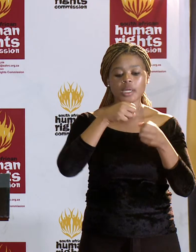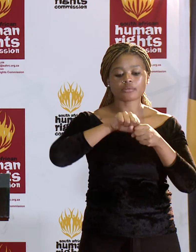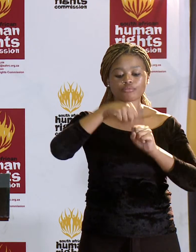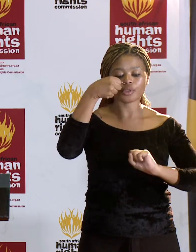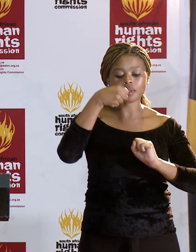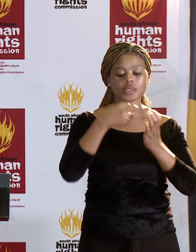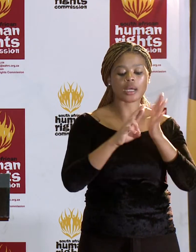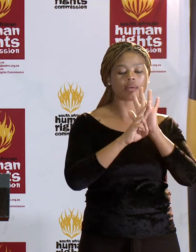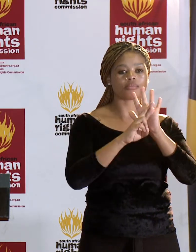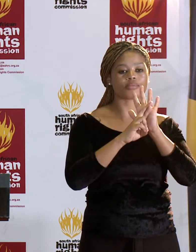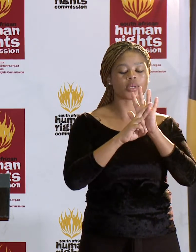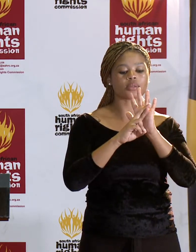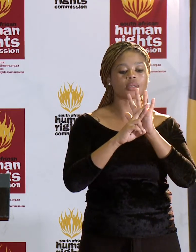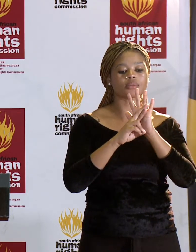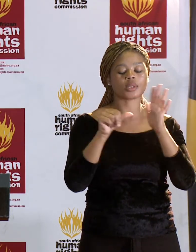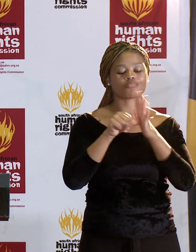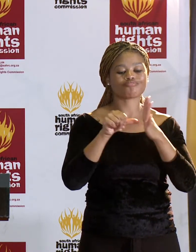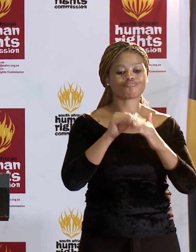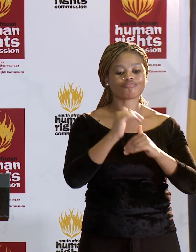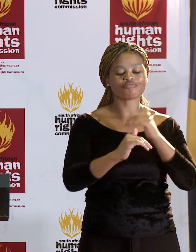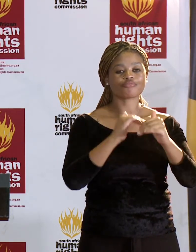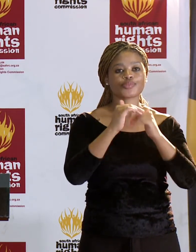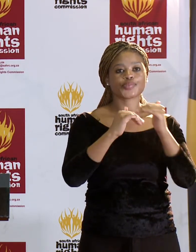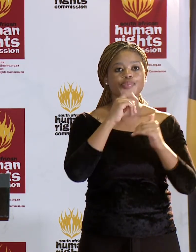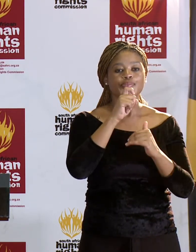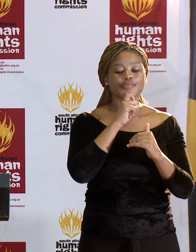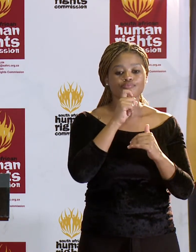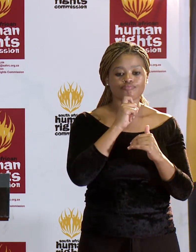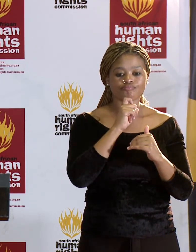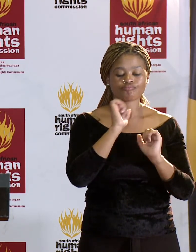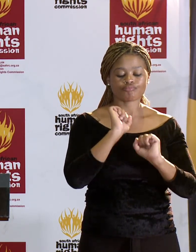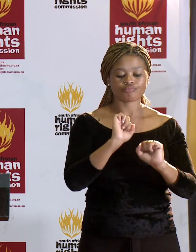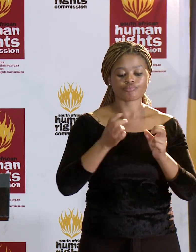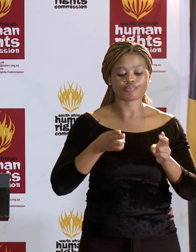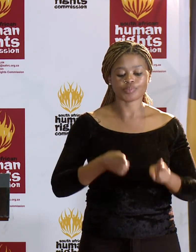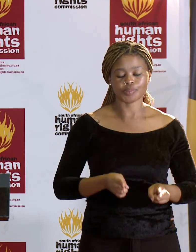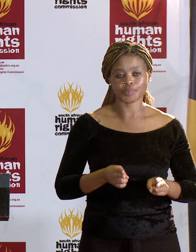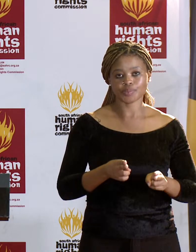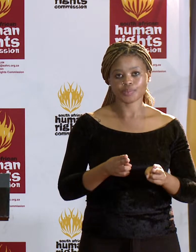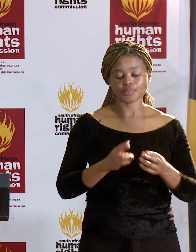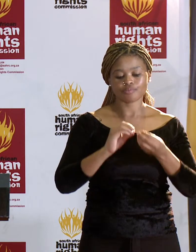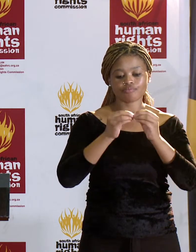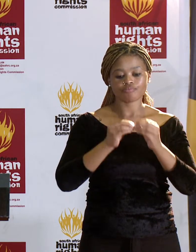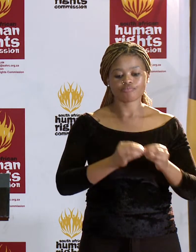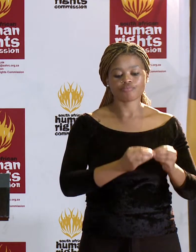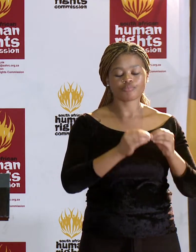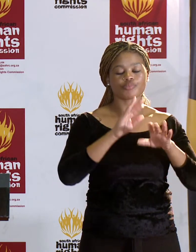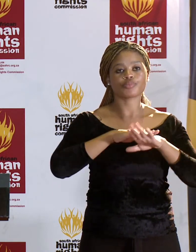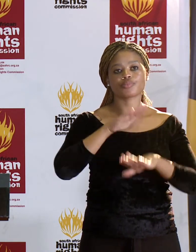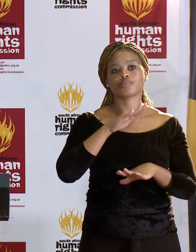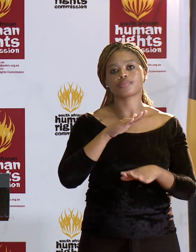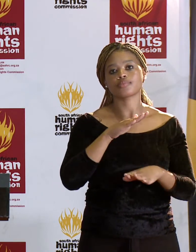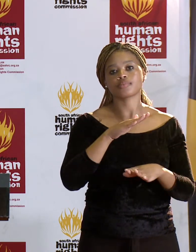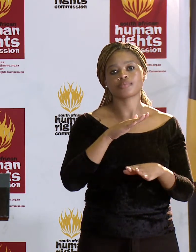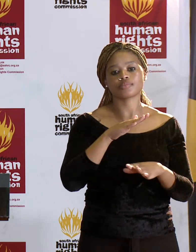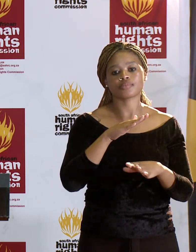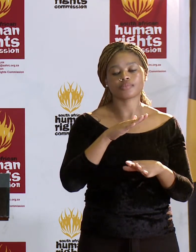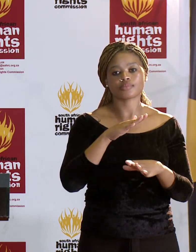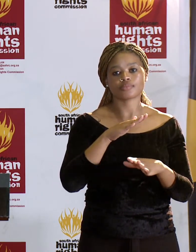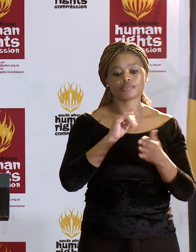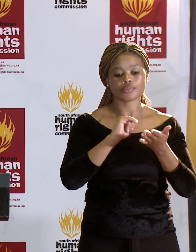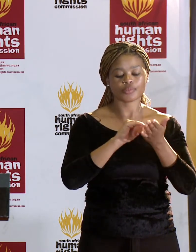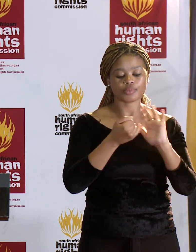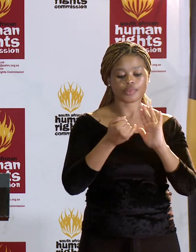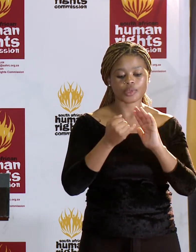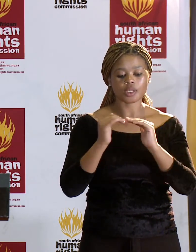an important step towards using the insights of the humanities to create a more and just